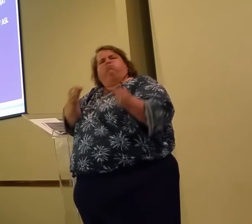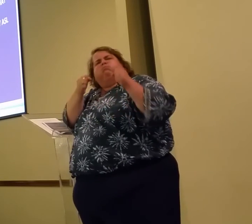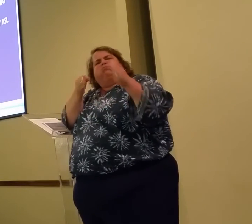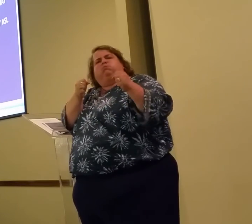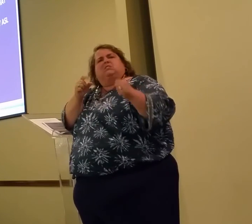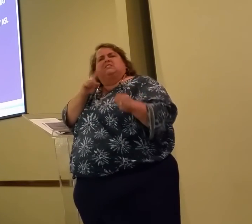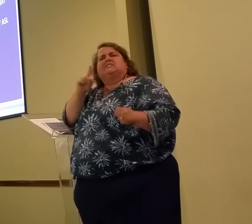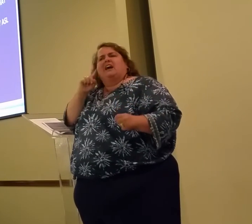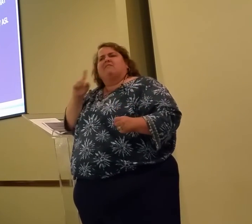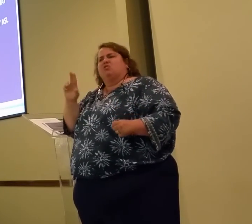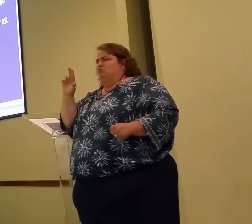are just